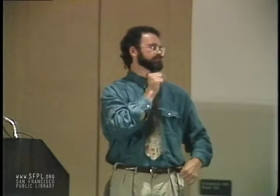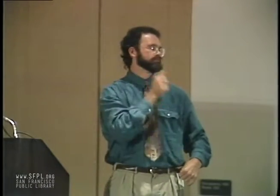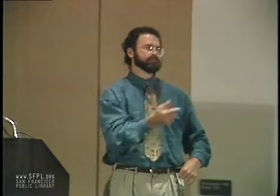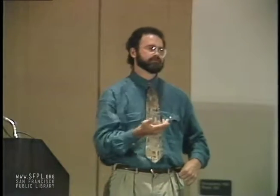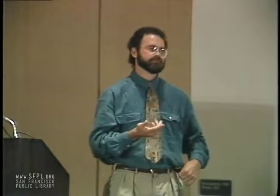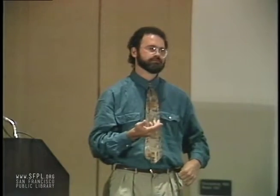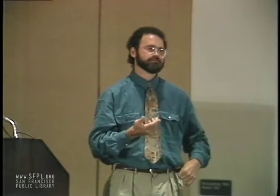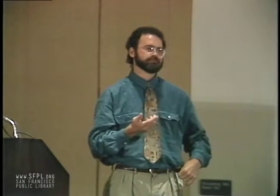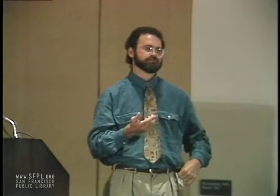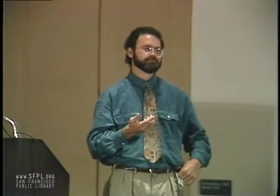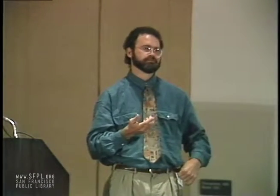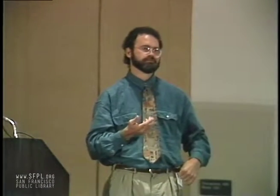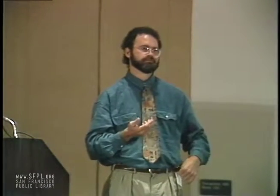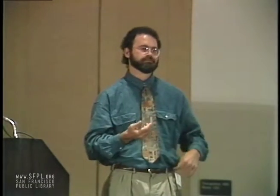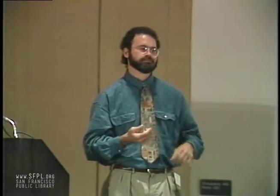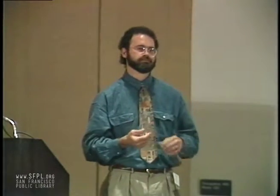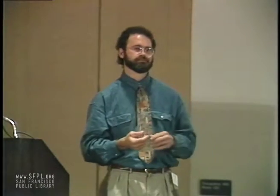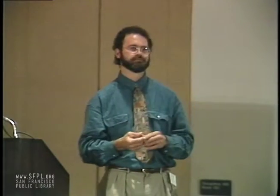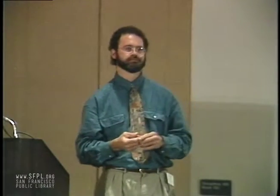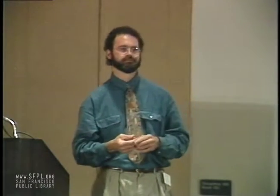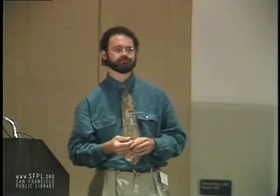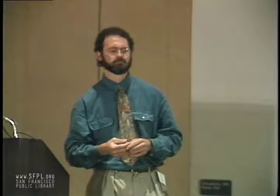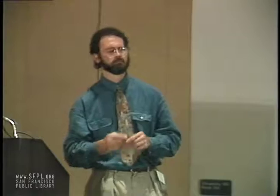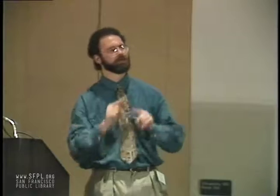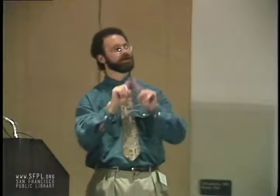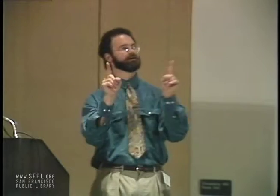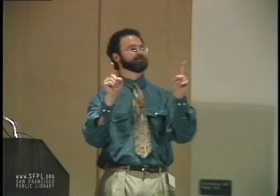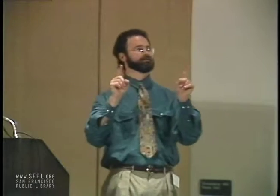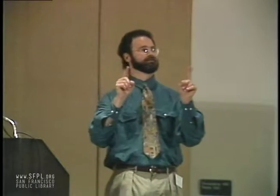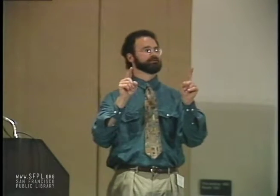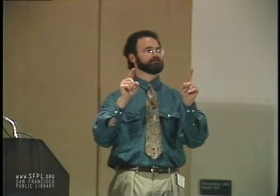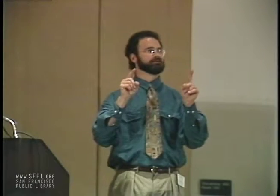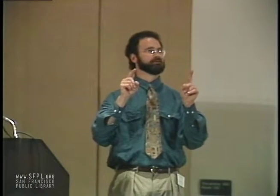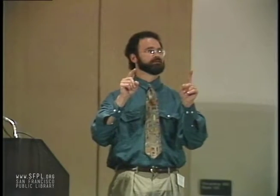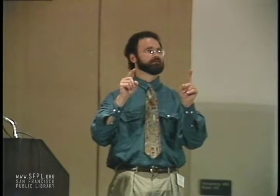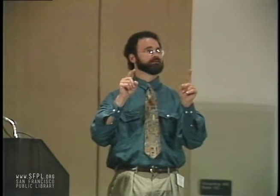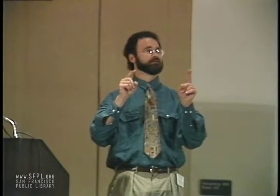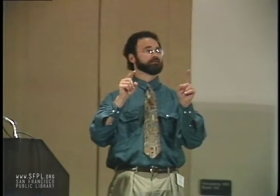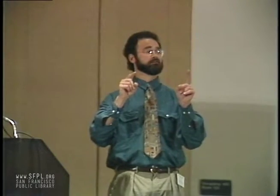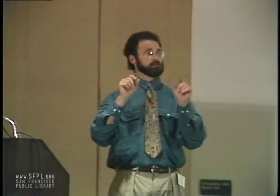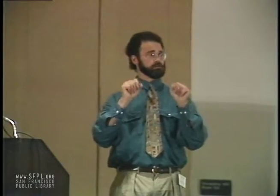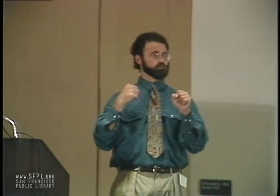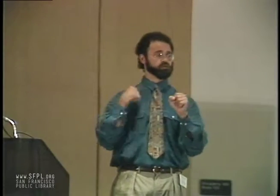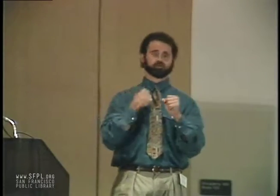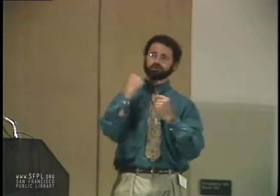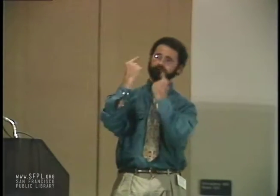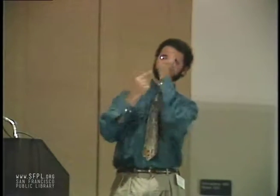all, all the way to the other extreme of learning to sign and not even realizing that they're hearing.